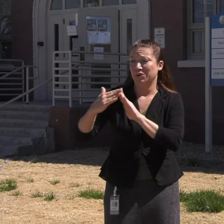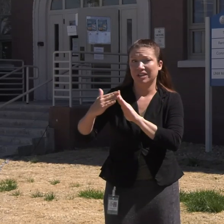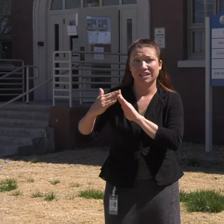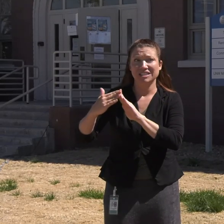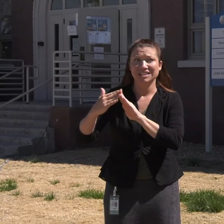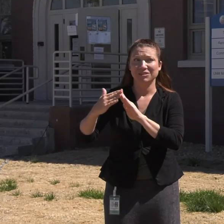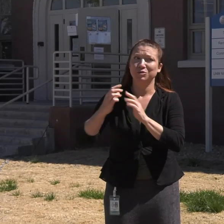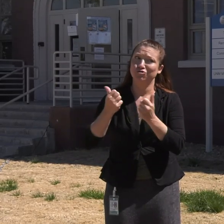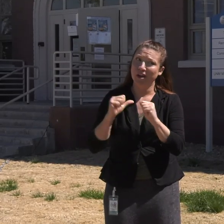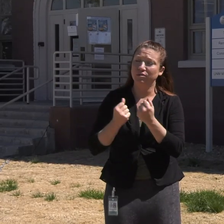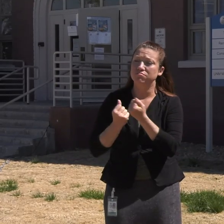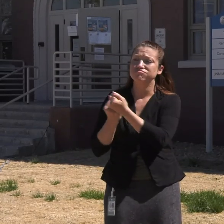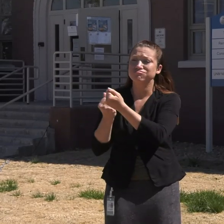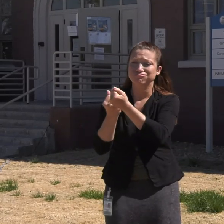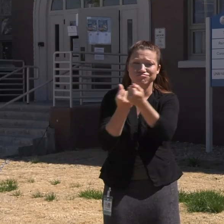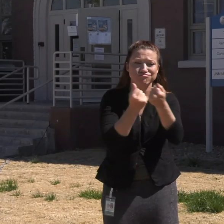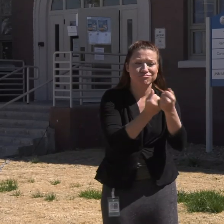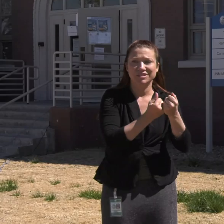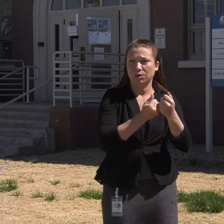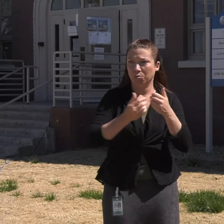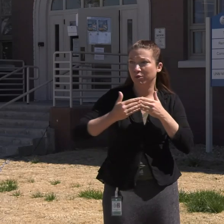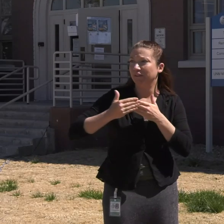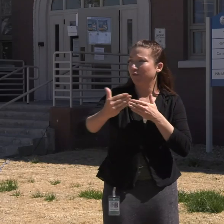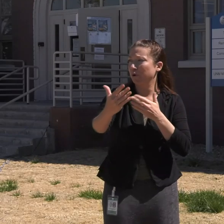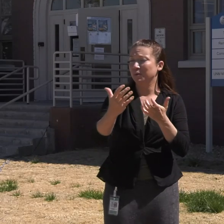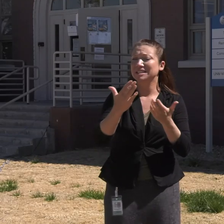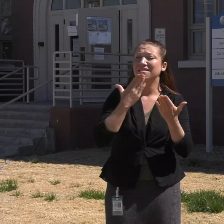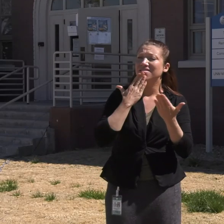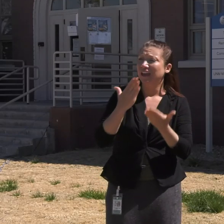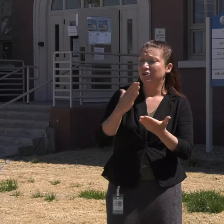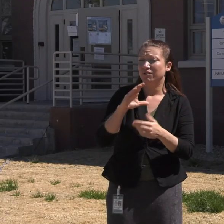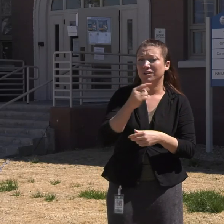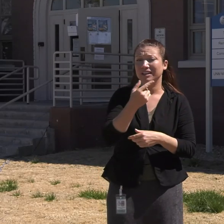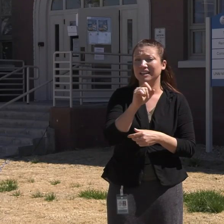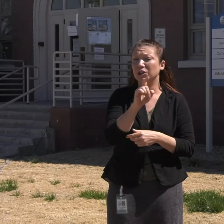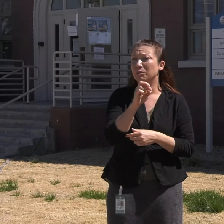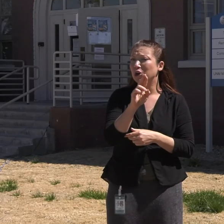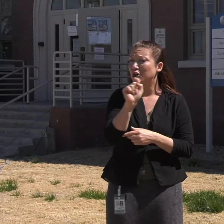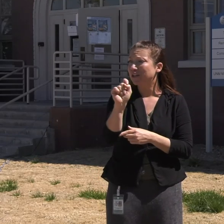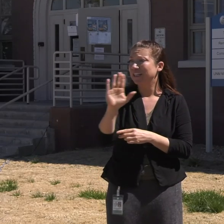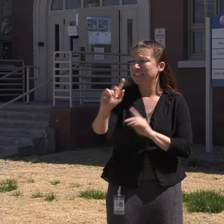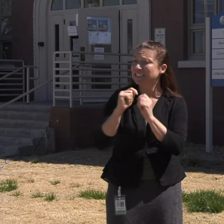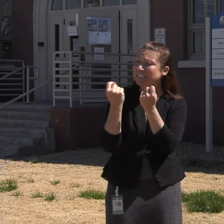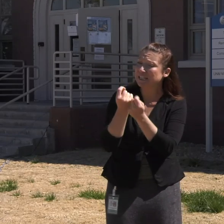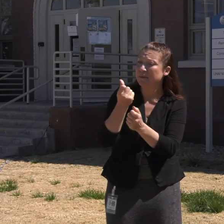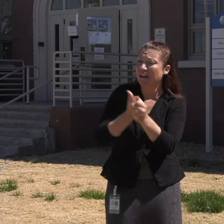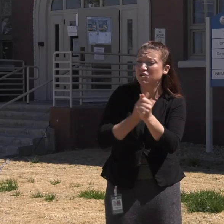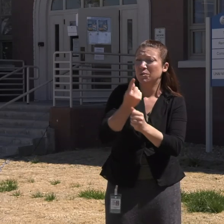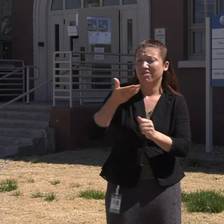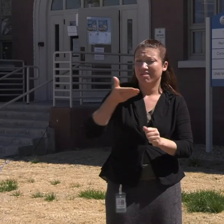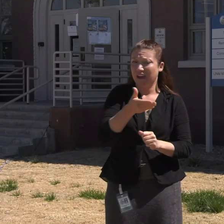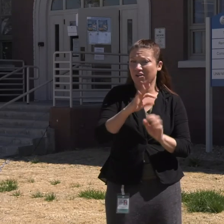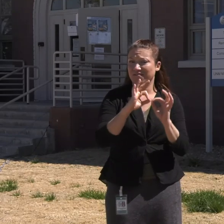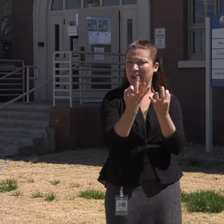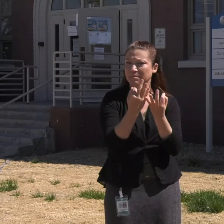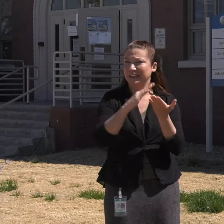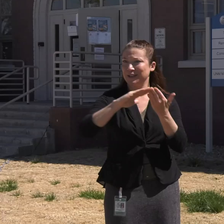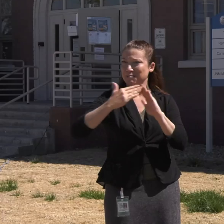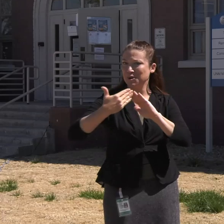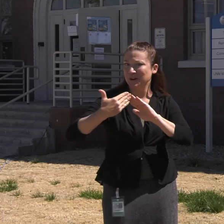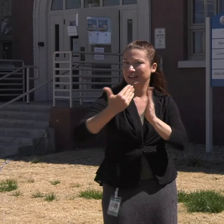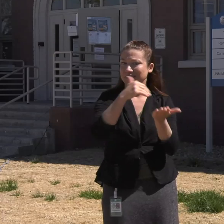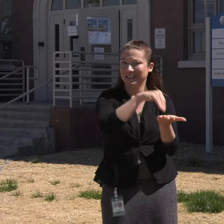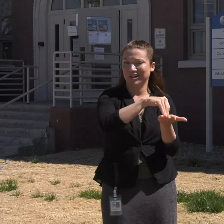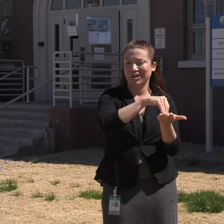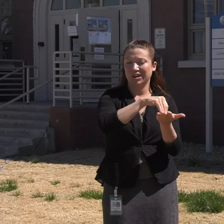going forward, just want to thank Gilbert and his team, and Carol and everyone at Family and Community. These four centers are, at least from a